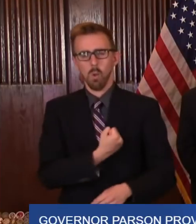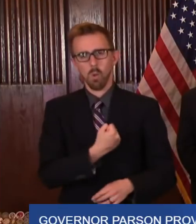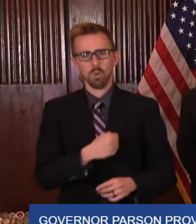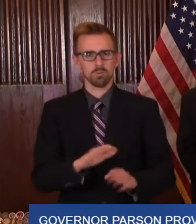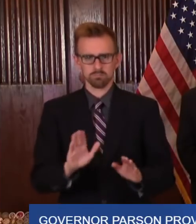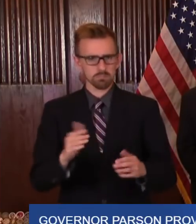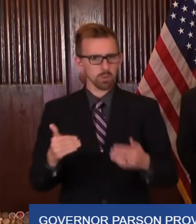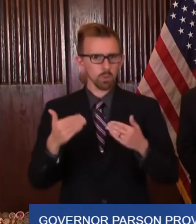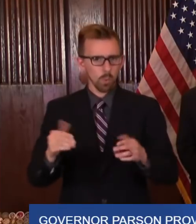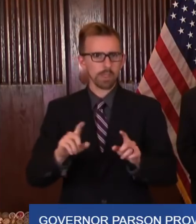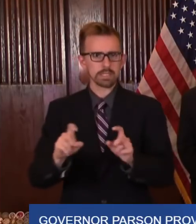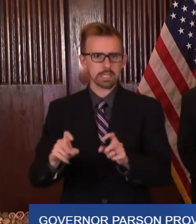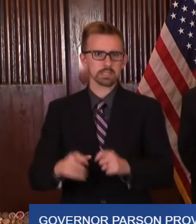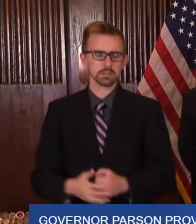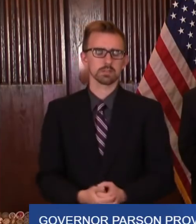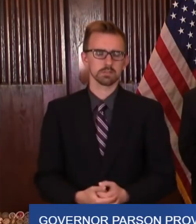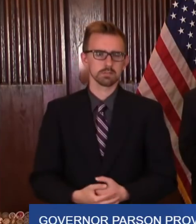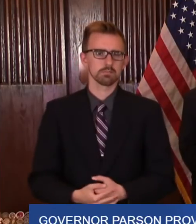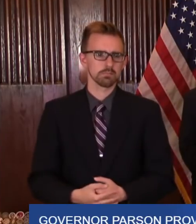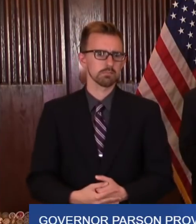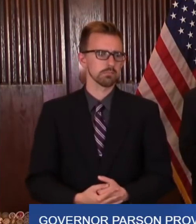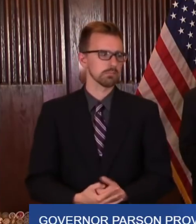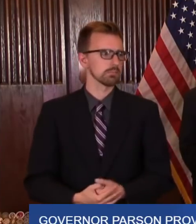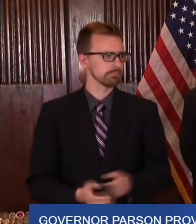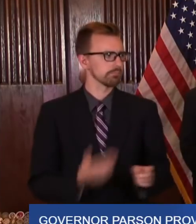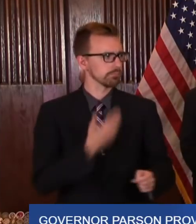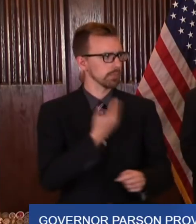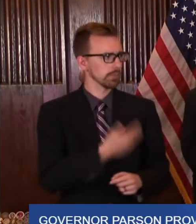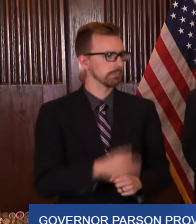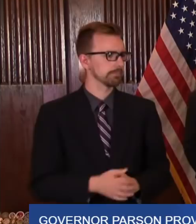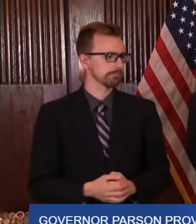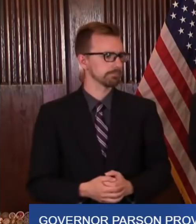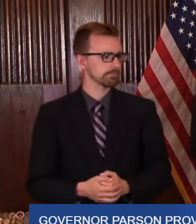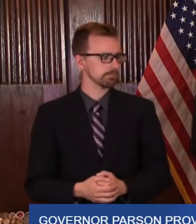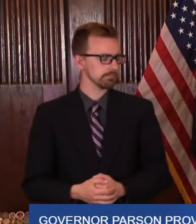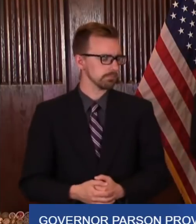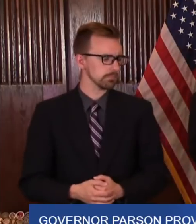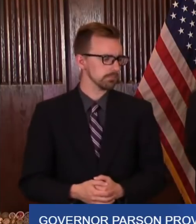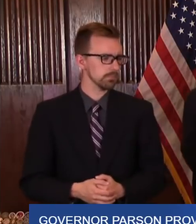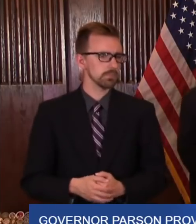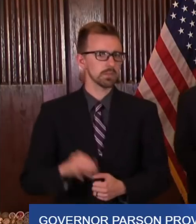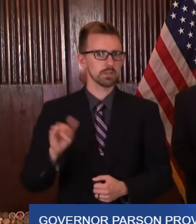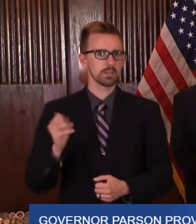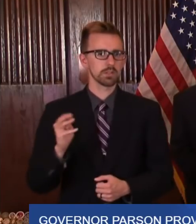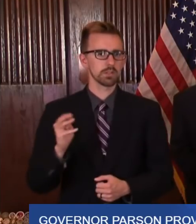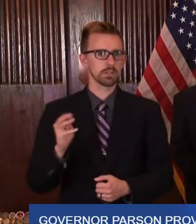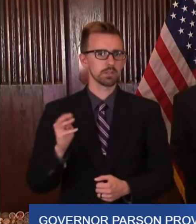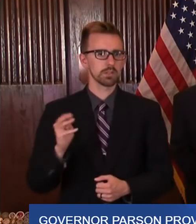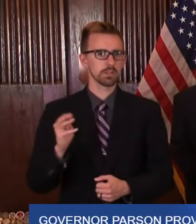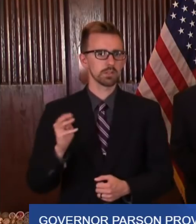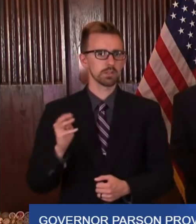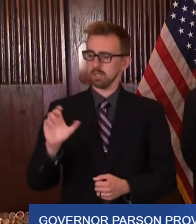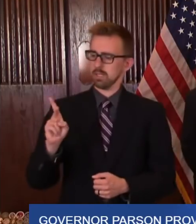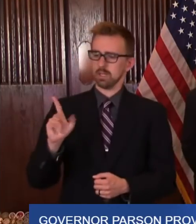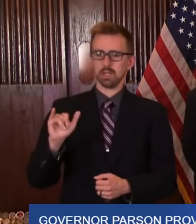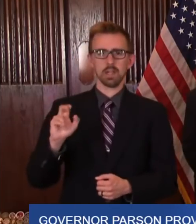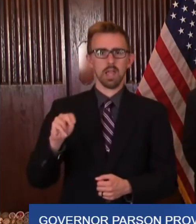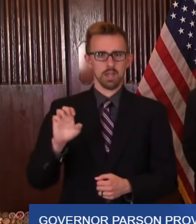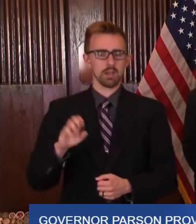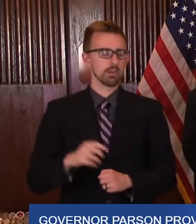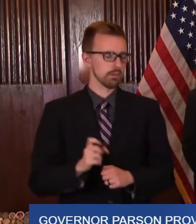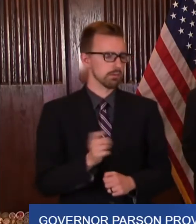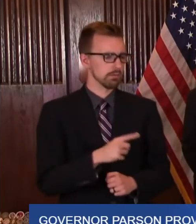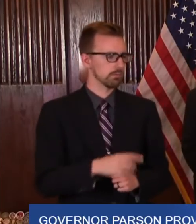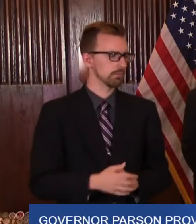want you to get tested for that. All right, thank you. Dr. Williams, this question is from James Klein, Dario Digital. Will the new equipment